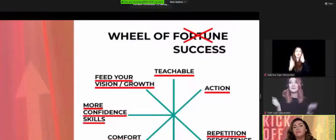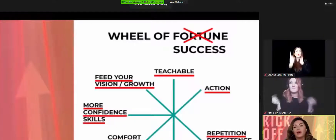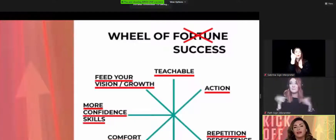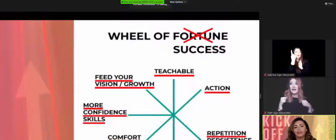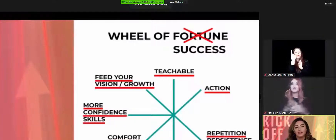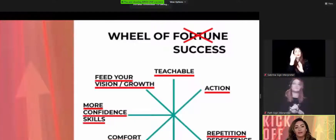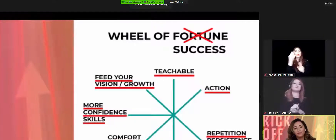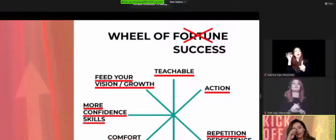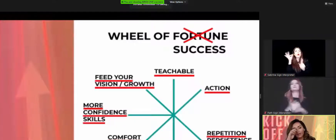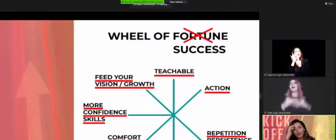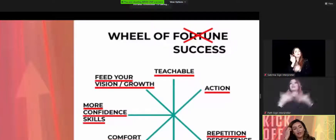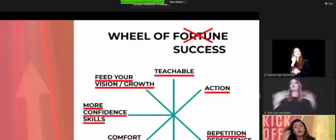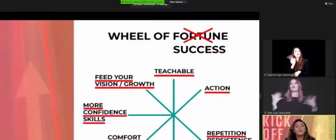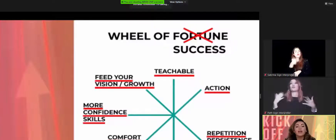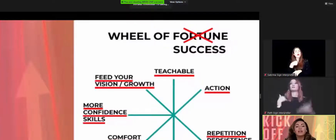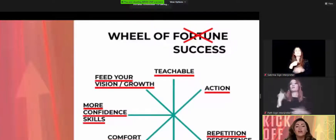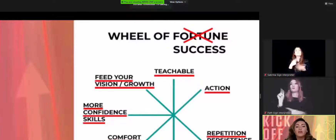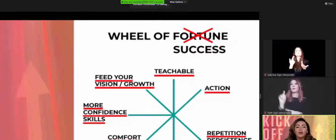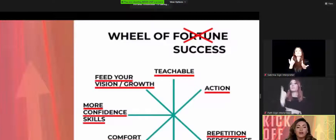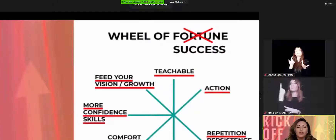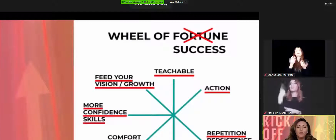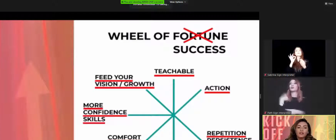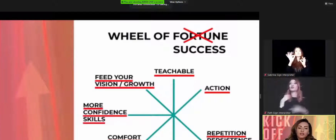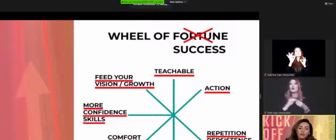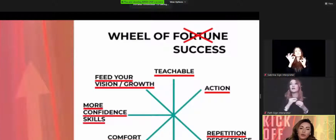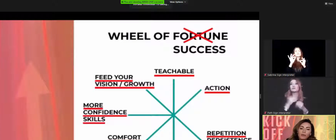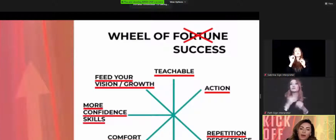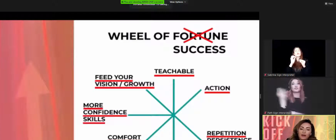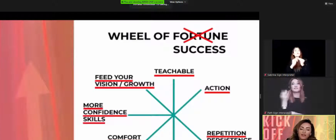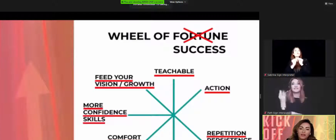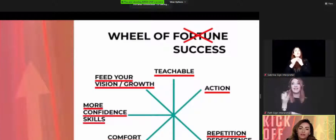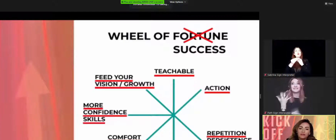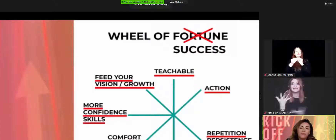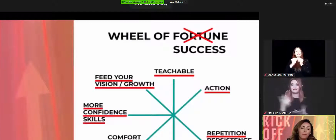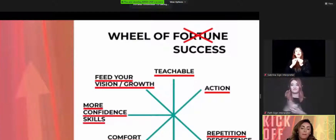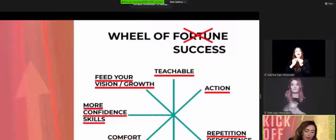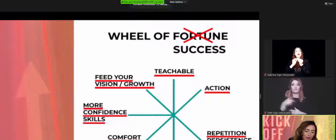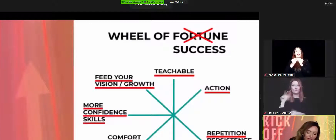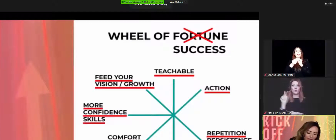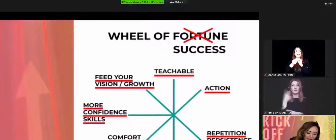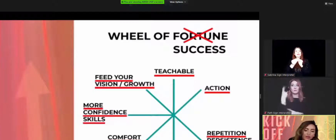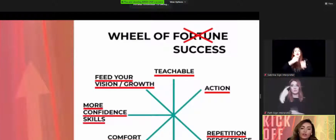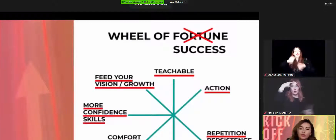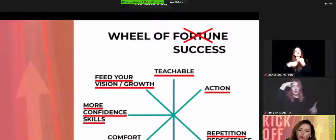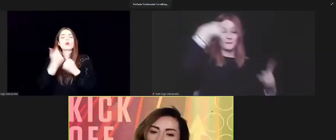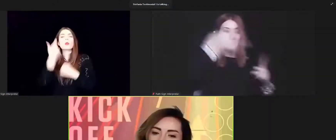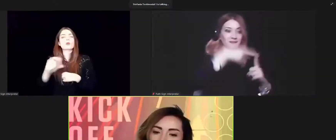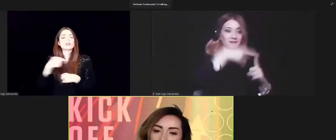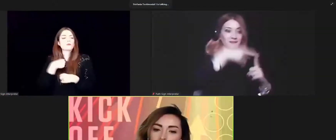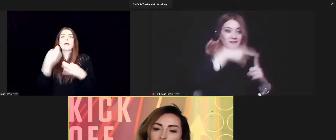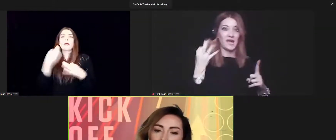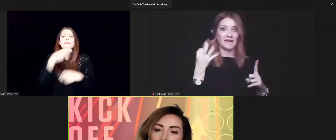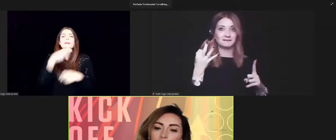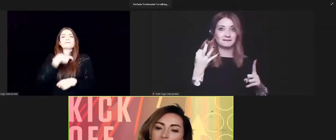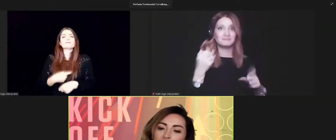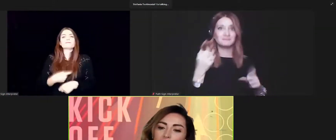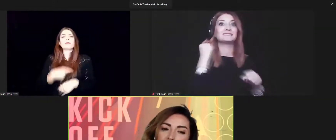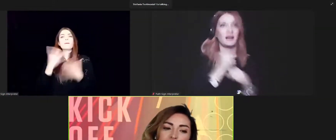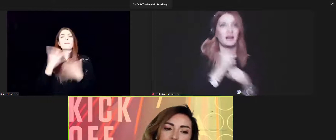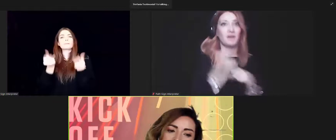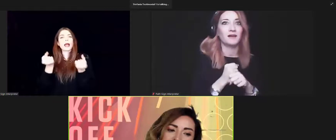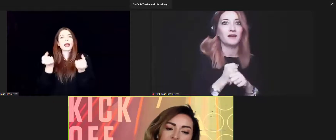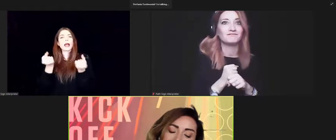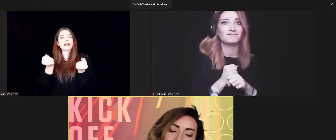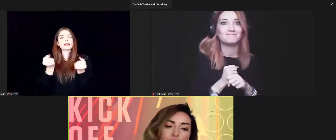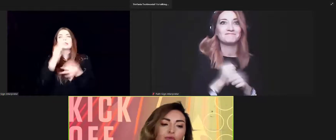I mean practical? My goal wasn't to be perfect, but to do, because